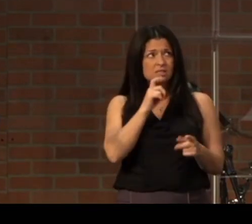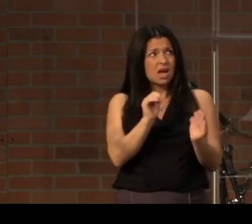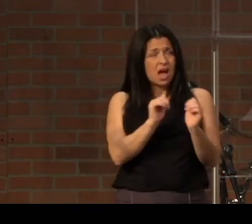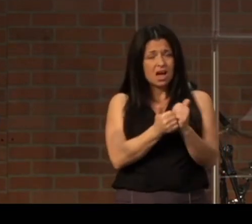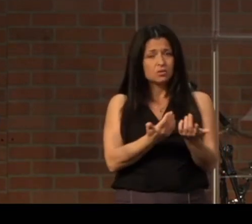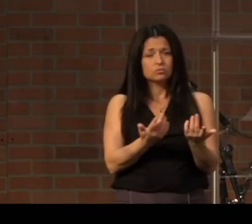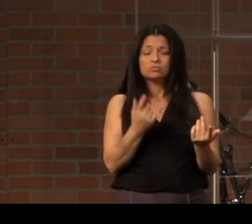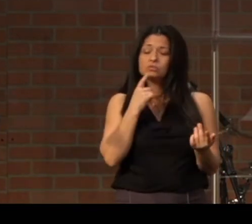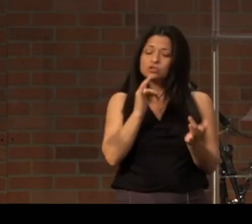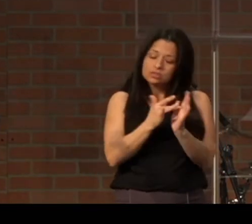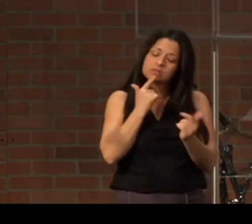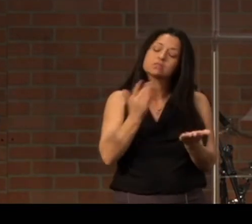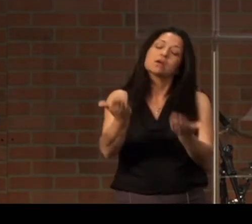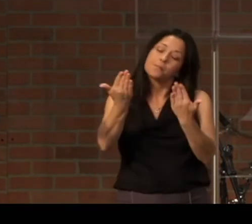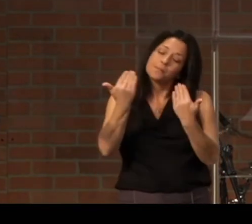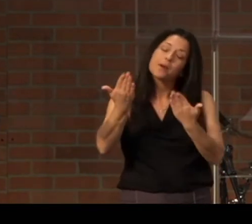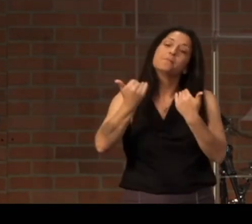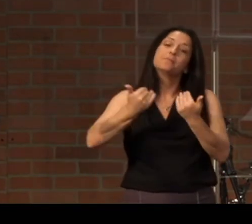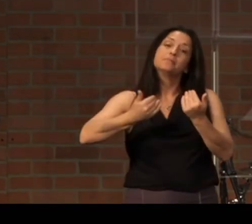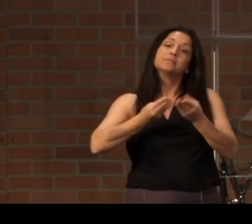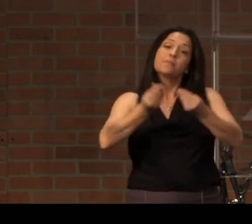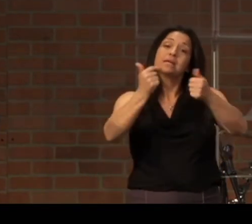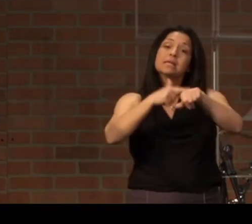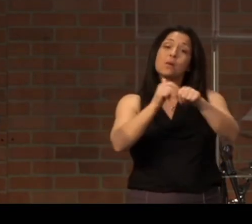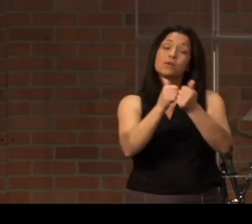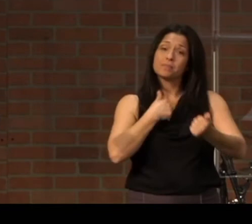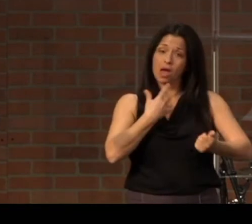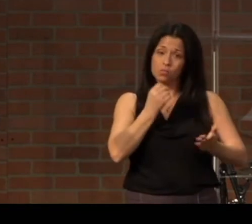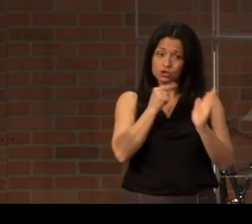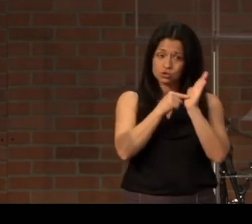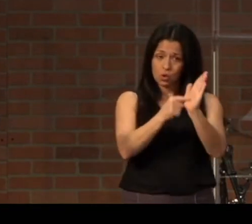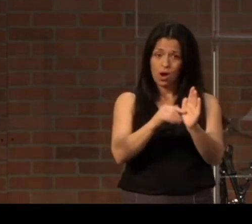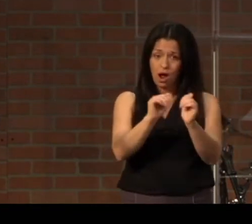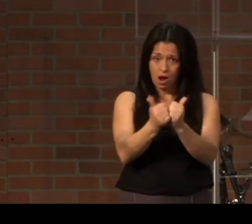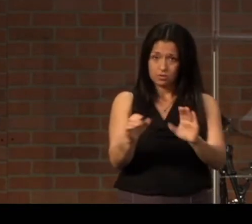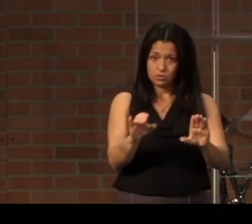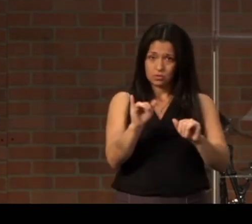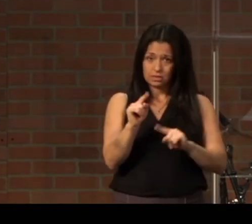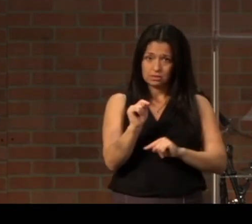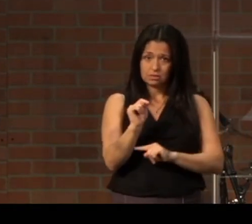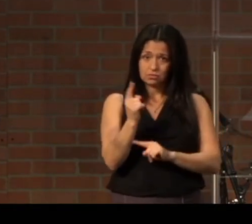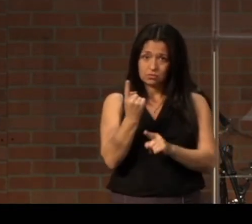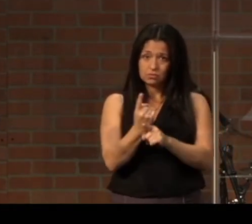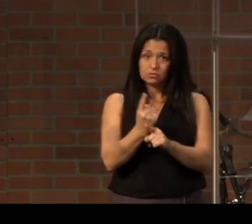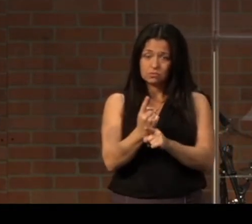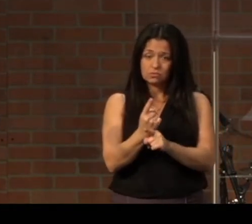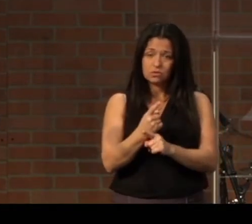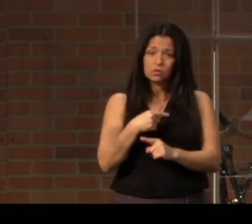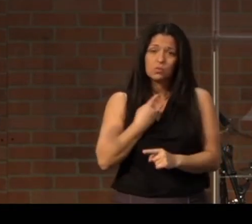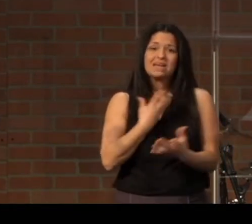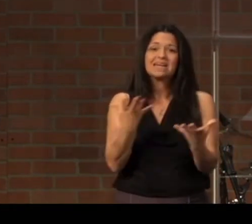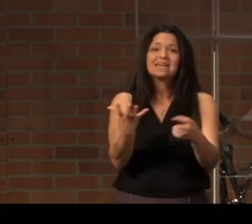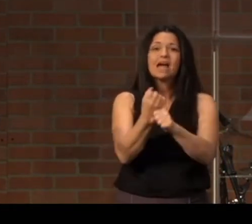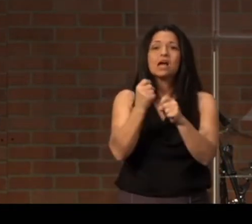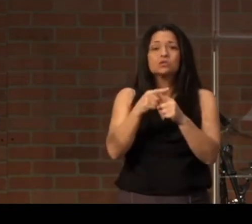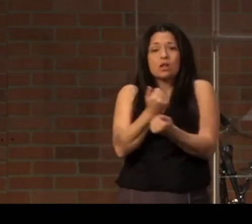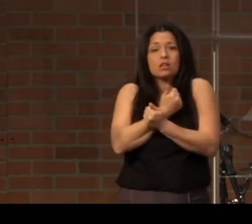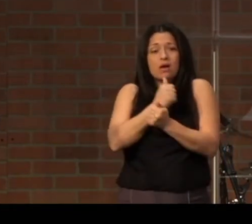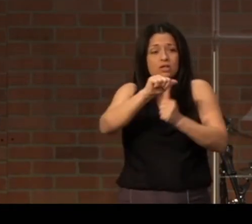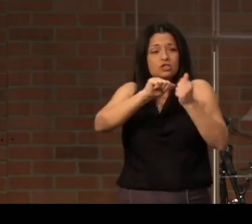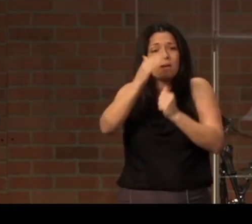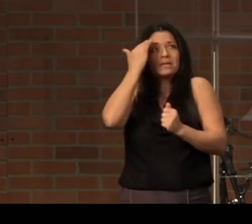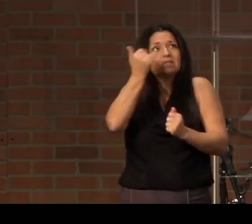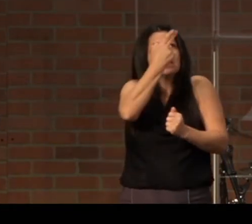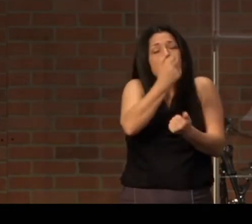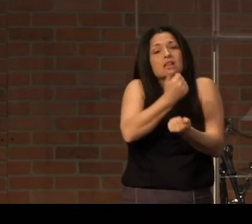time with me. I'll show you how to do it, right? We get to love one another because we've been loved. We get to love one another because